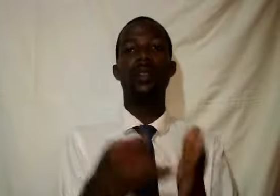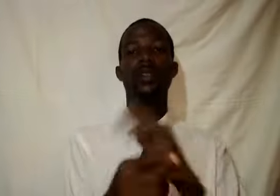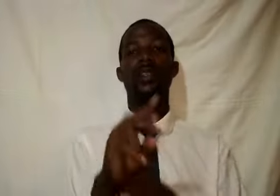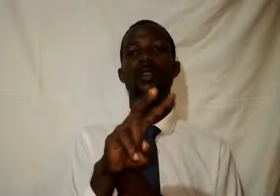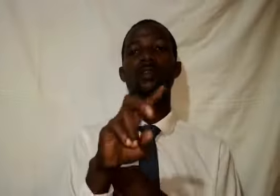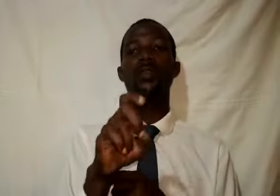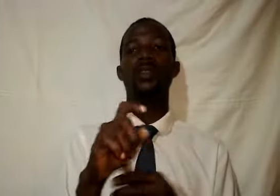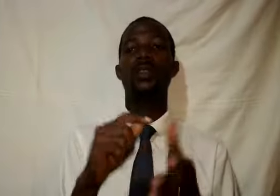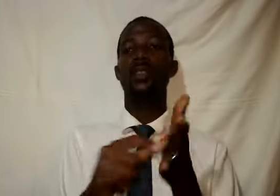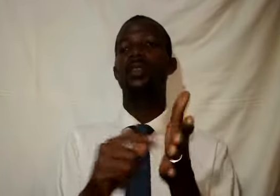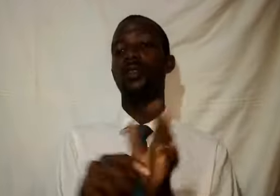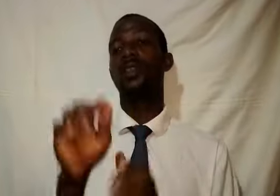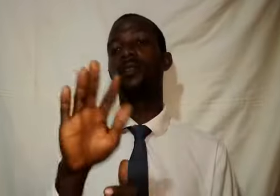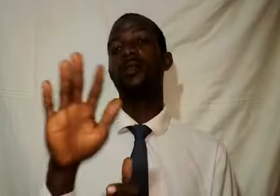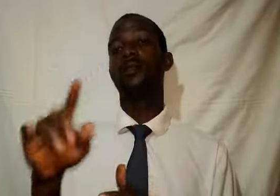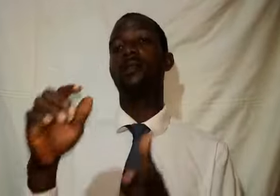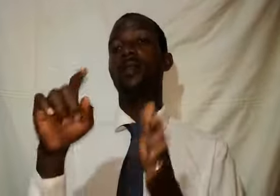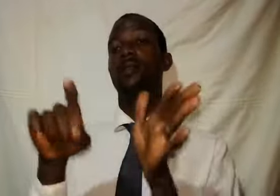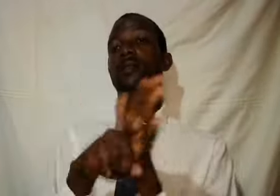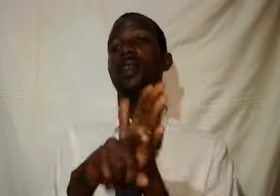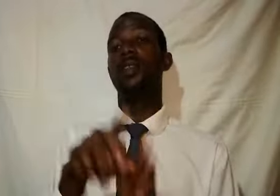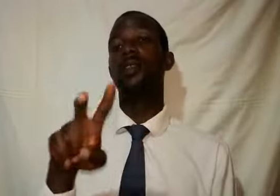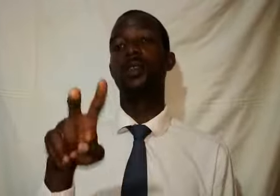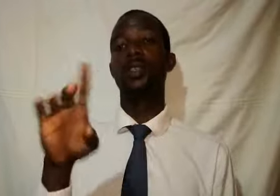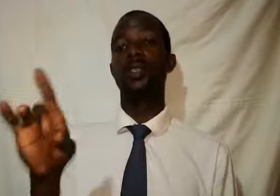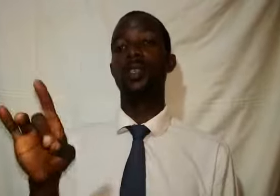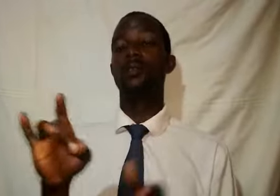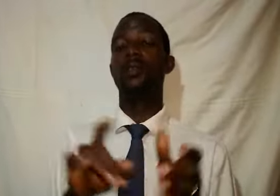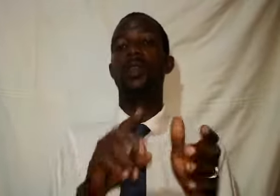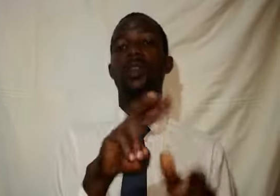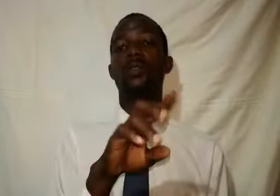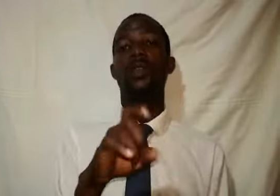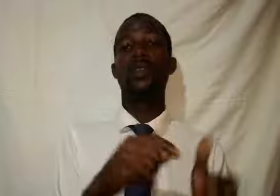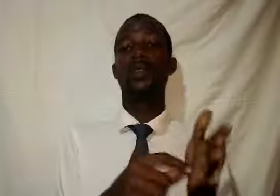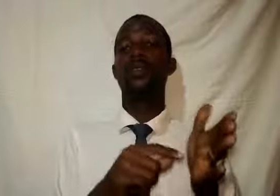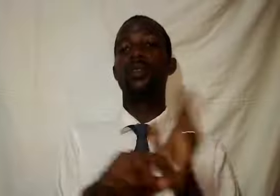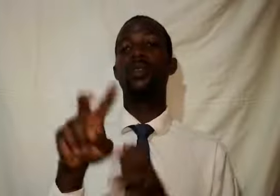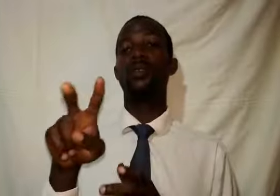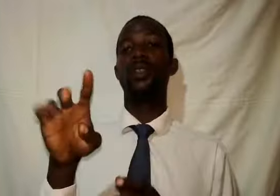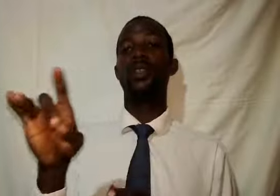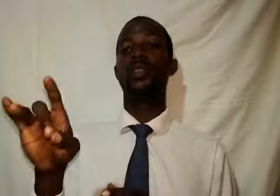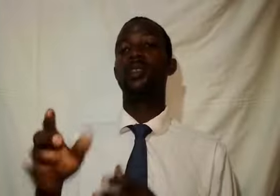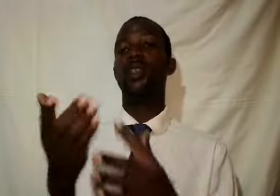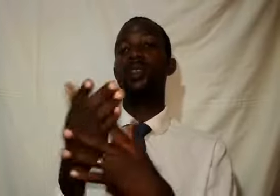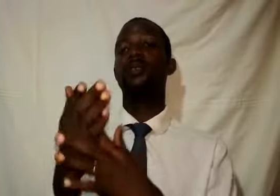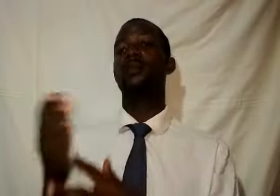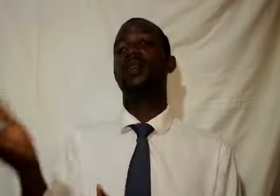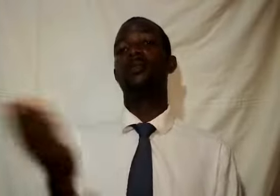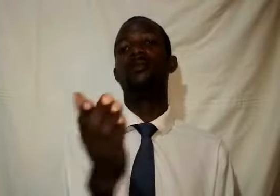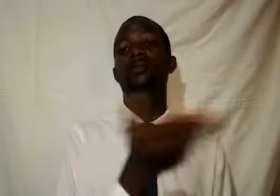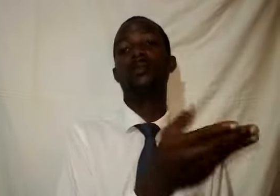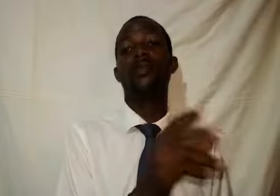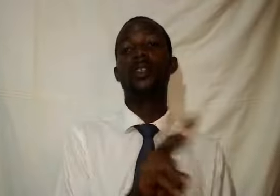55 minus 27. 2x equals 28. Divide both sides by 2. X